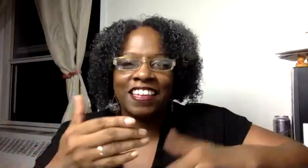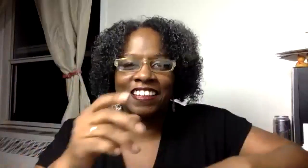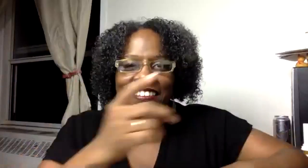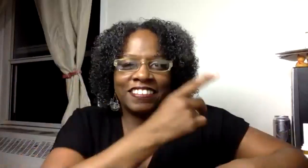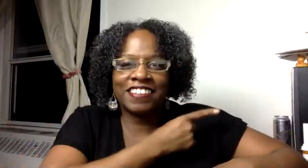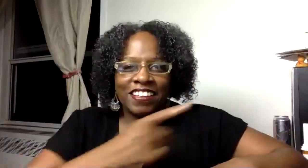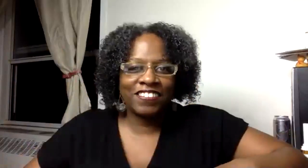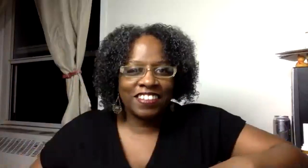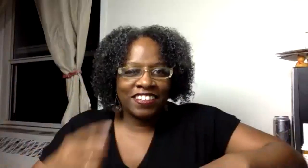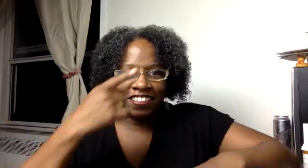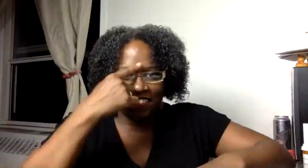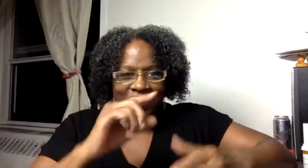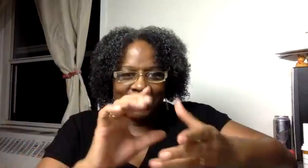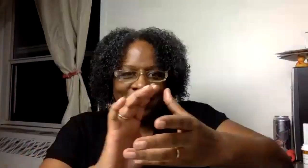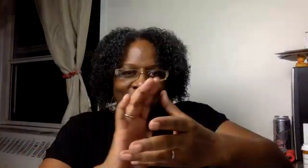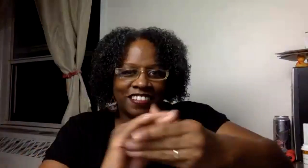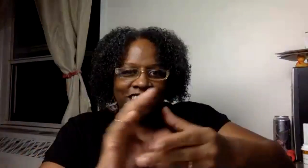Marcelette's saying, thank you, Divya, for your comments.